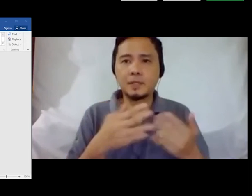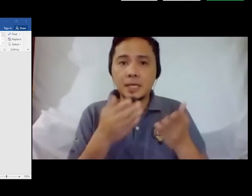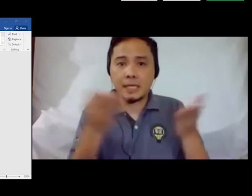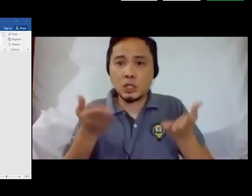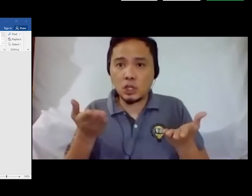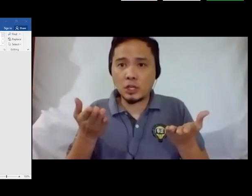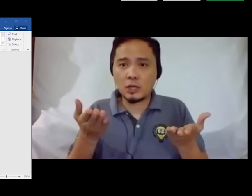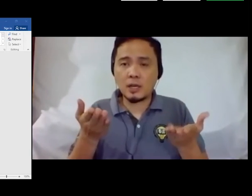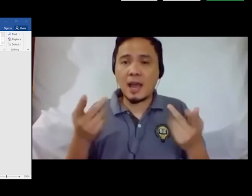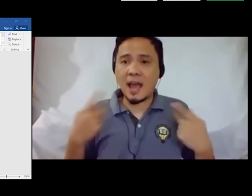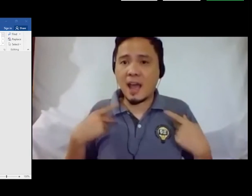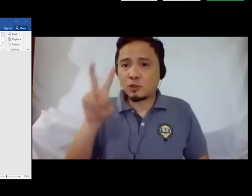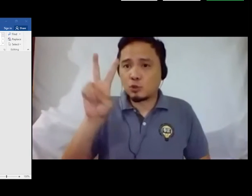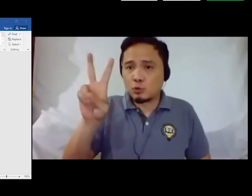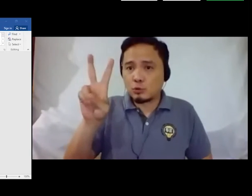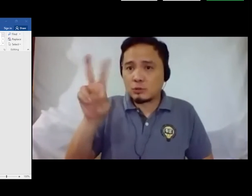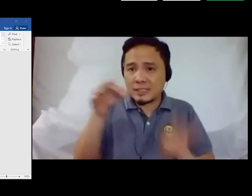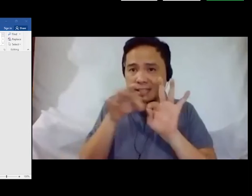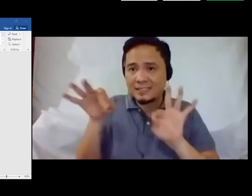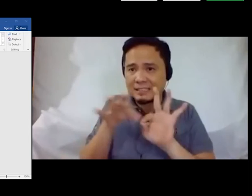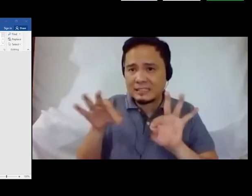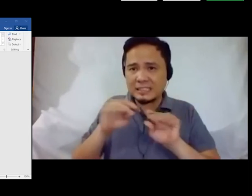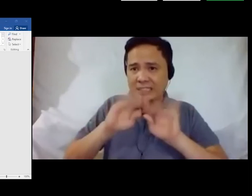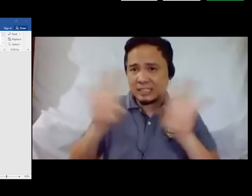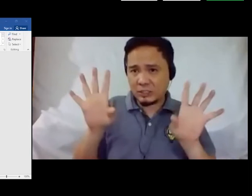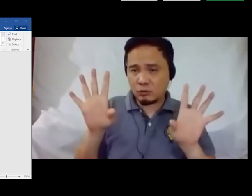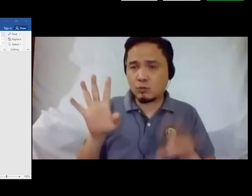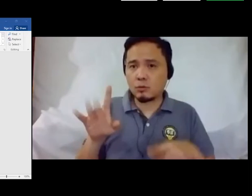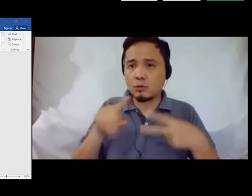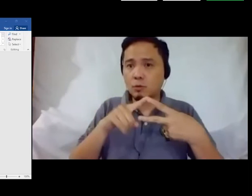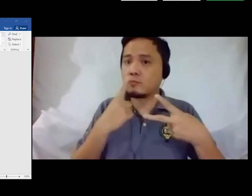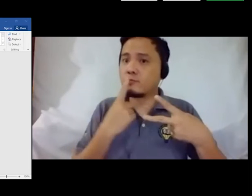red, or a sentence is in green,